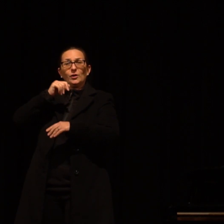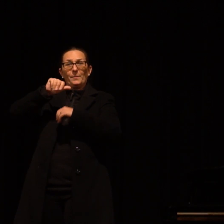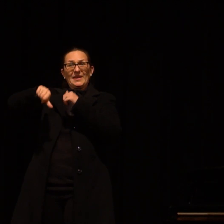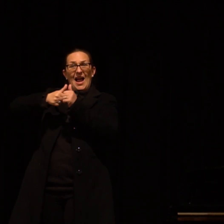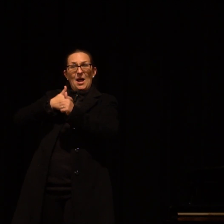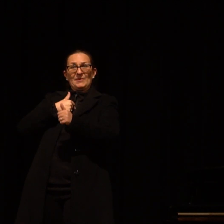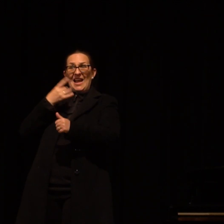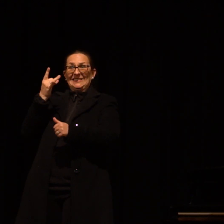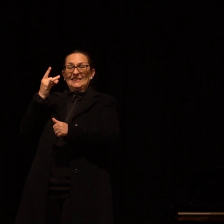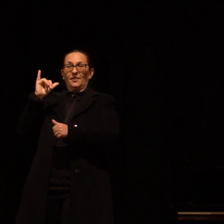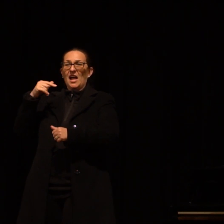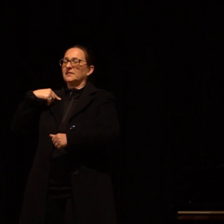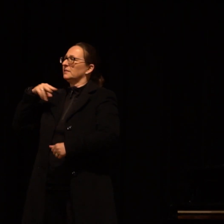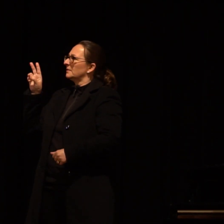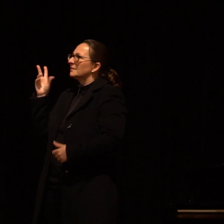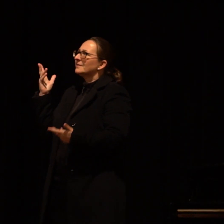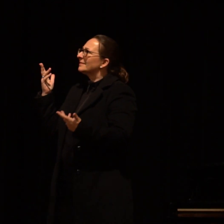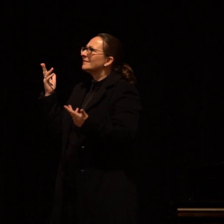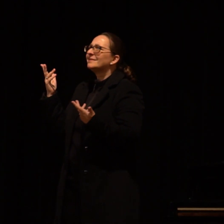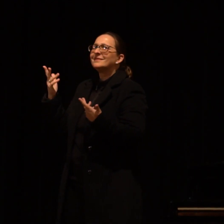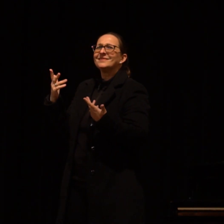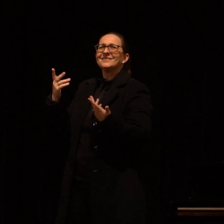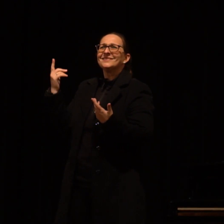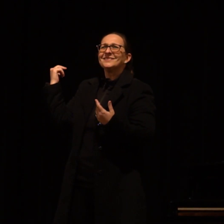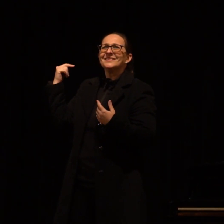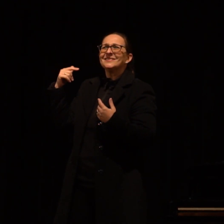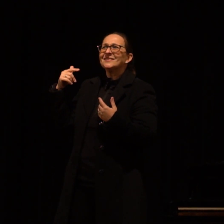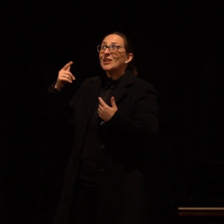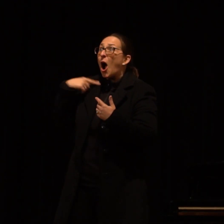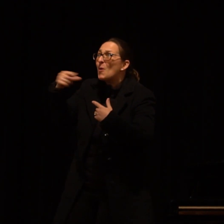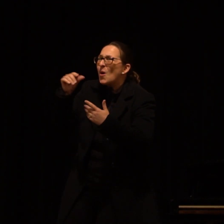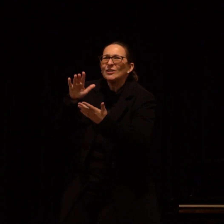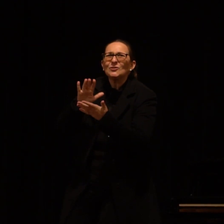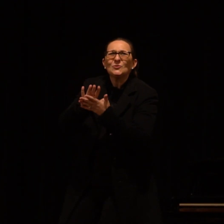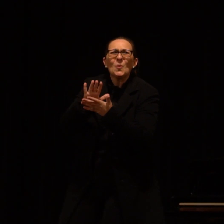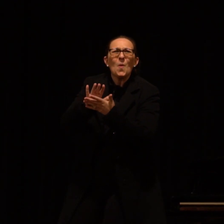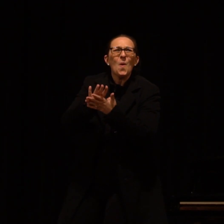And I looked at the girl, Anita, the girl behind me, the 18-year-old.